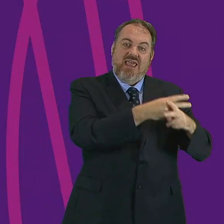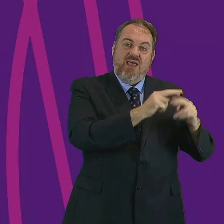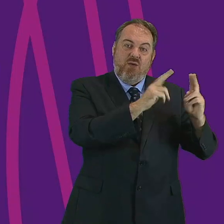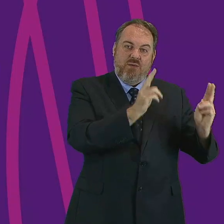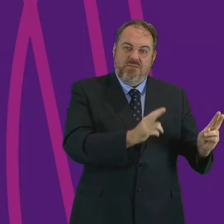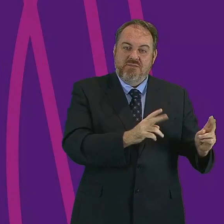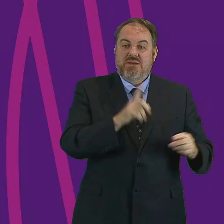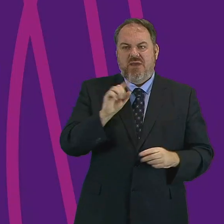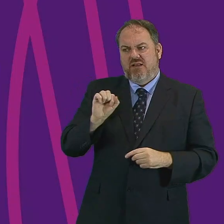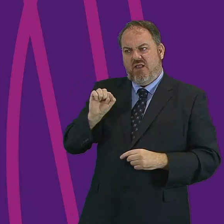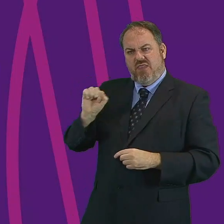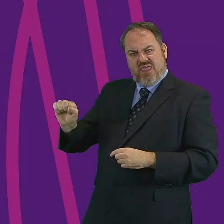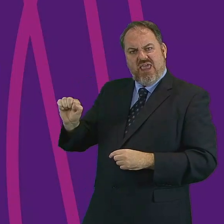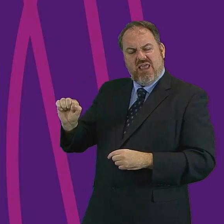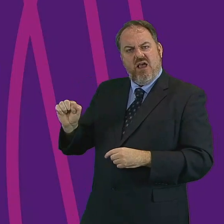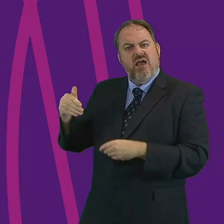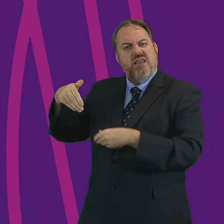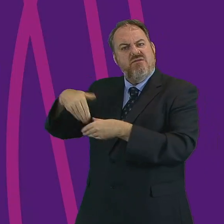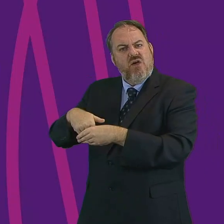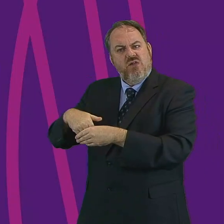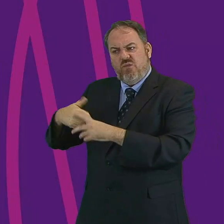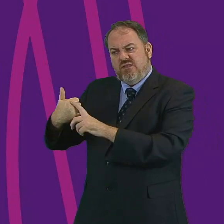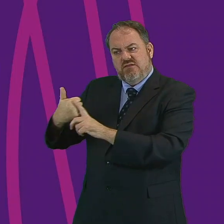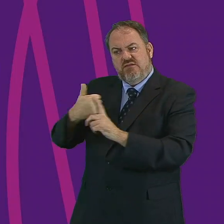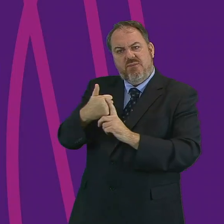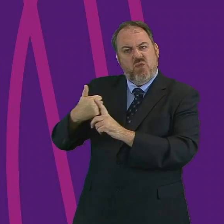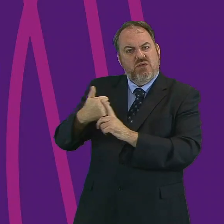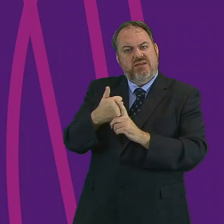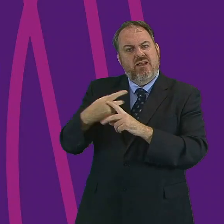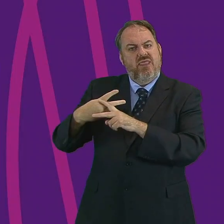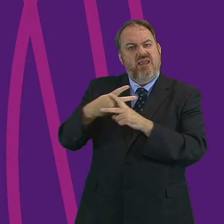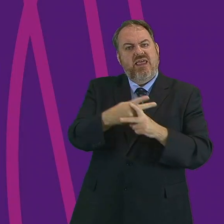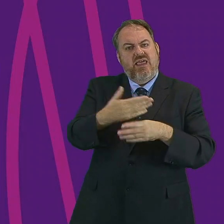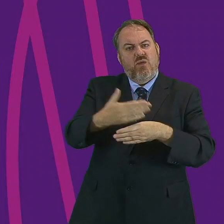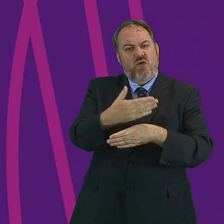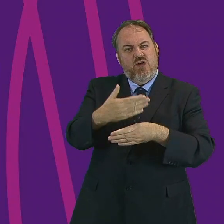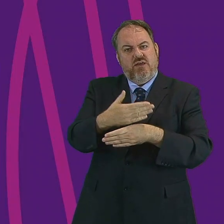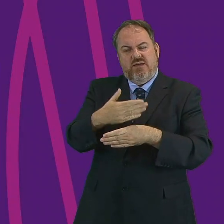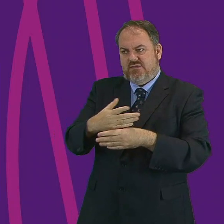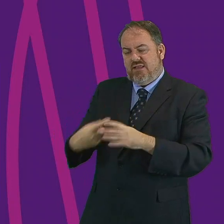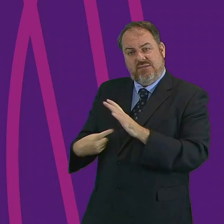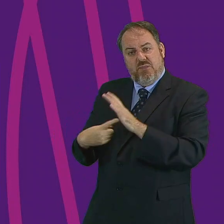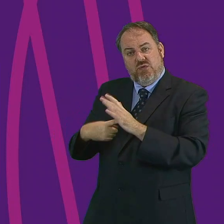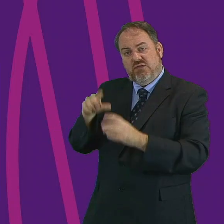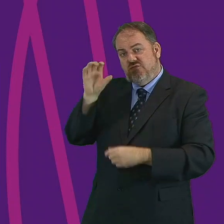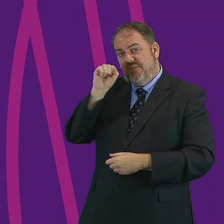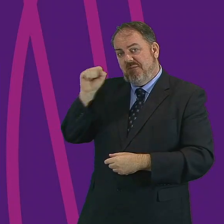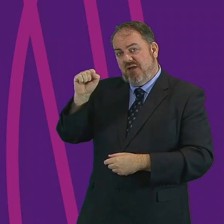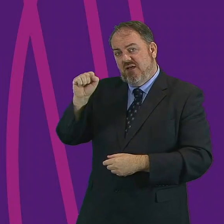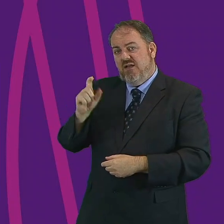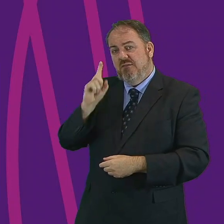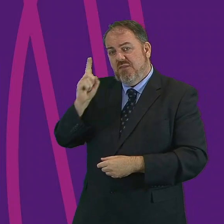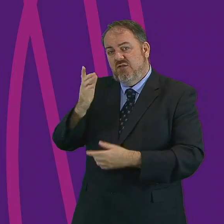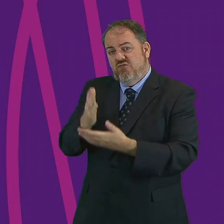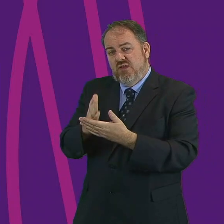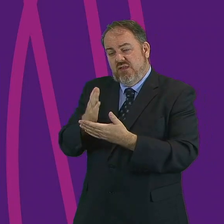her. We need to change the story before it's too late. We must end this hidden catastrophe in care homes and